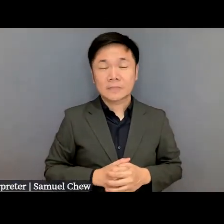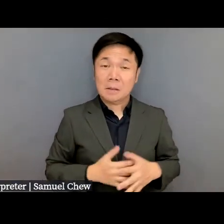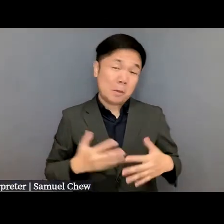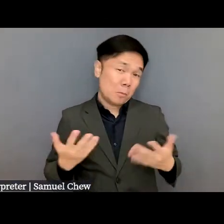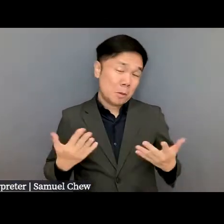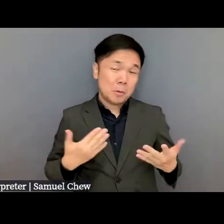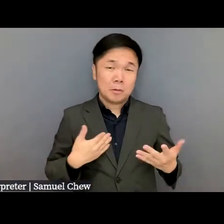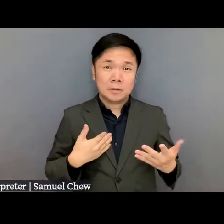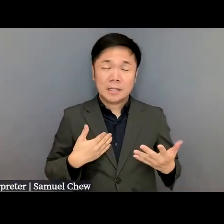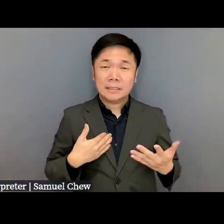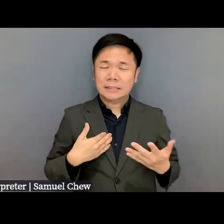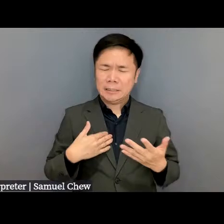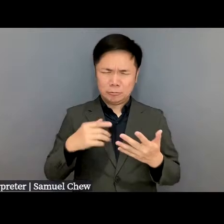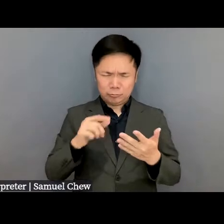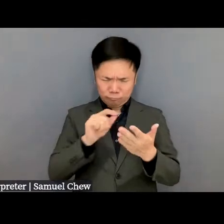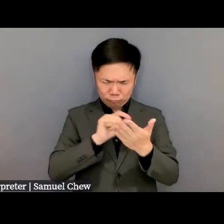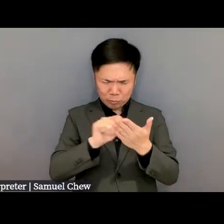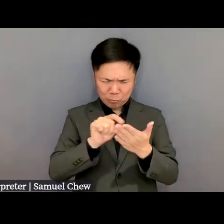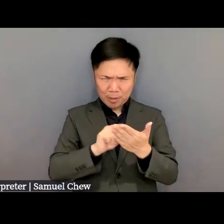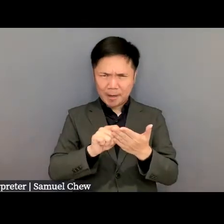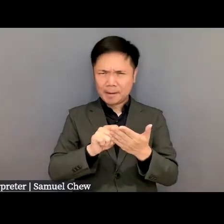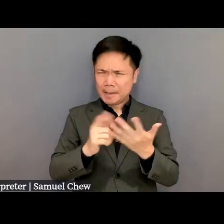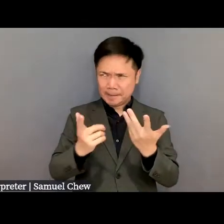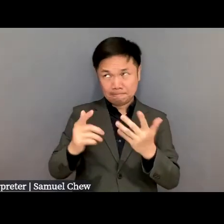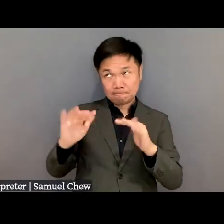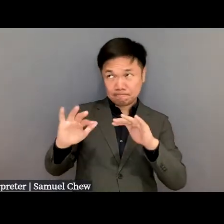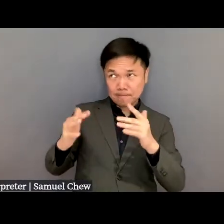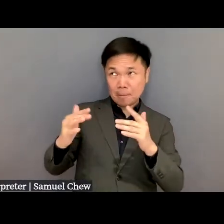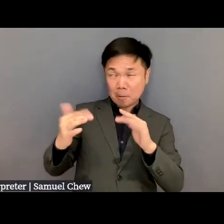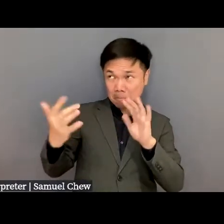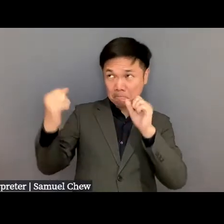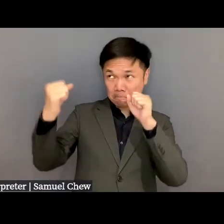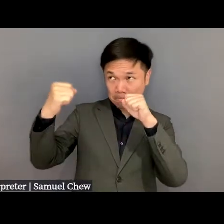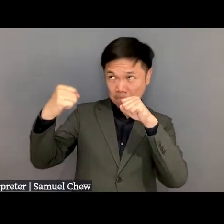50-50, compromise with things. We are also a part of the